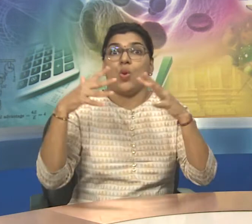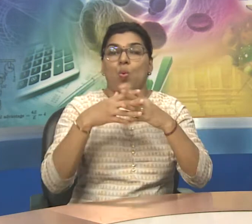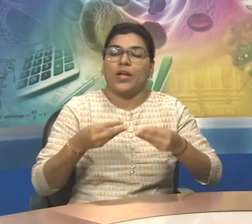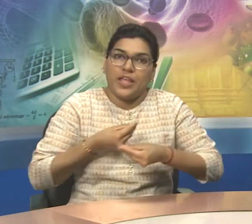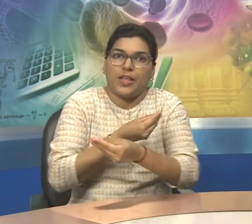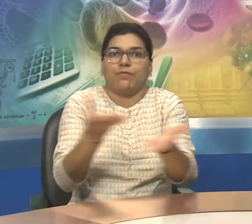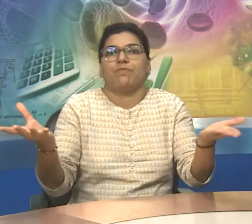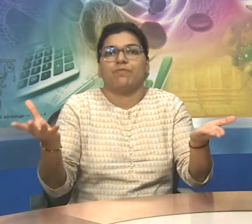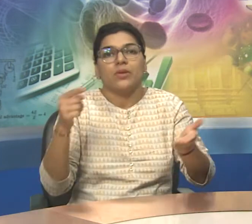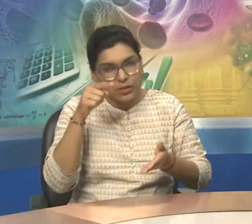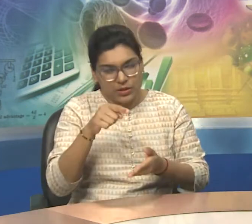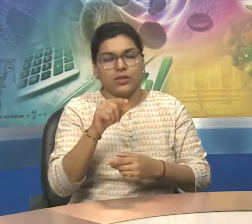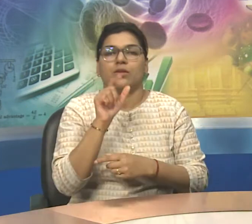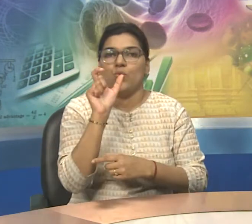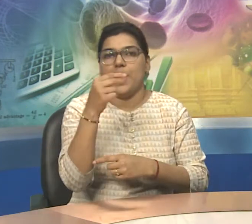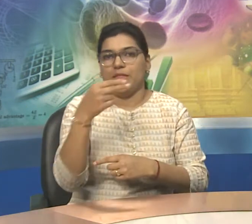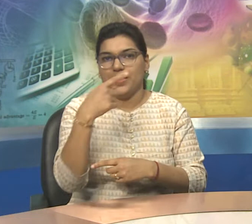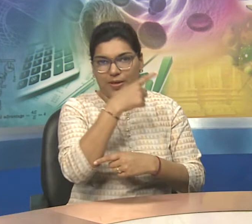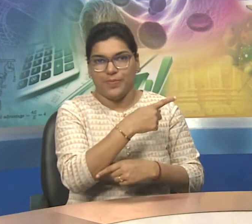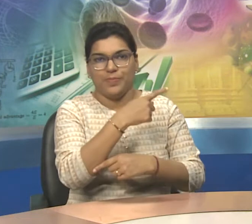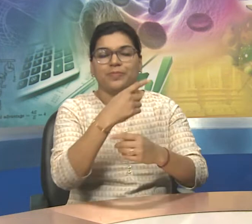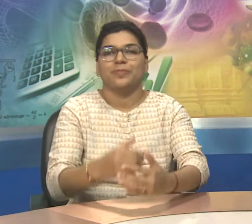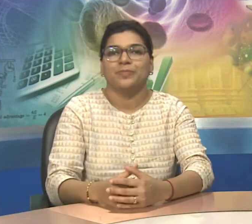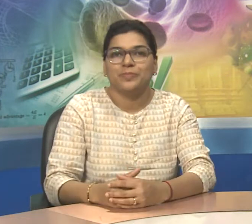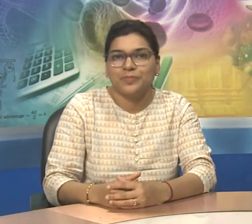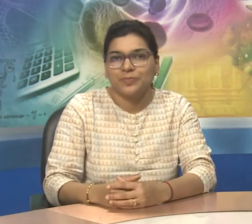is followed by each one of us.